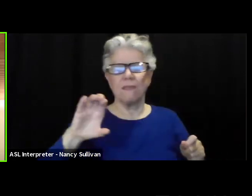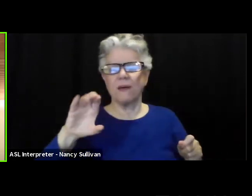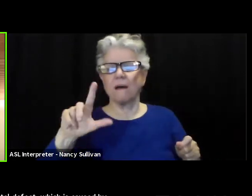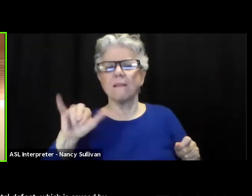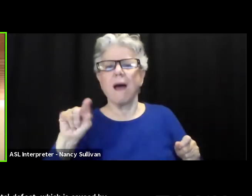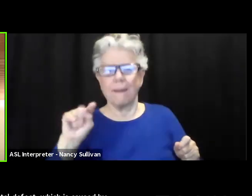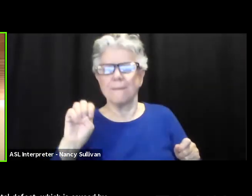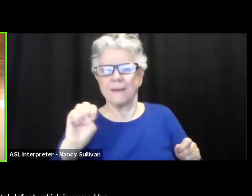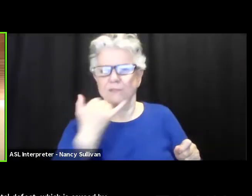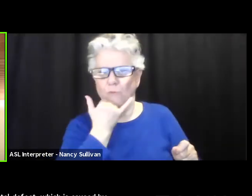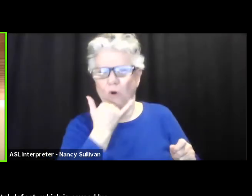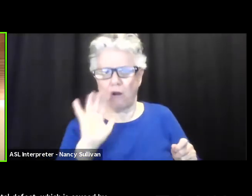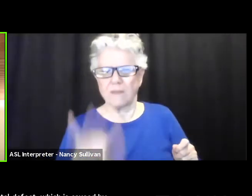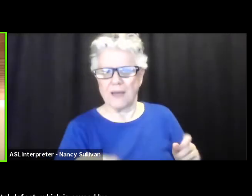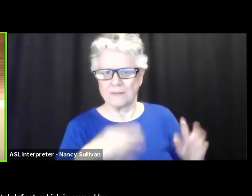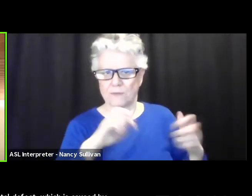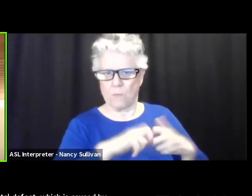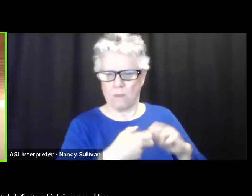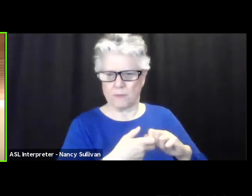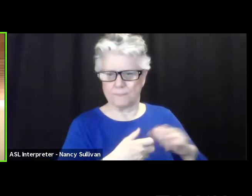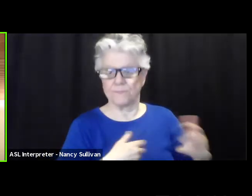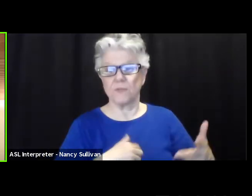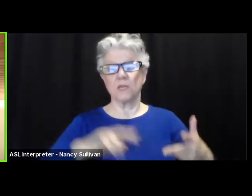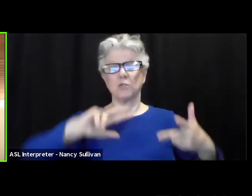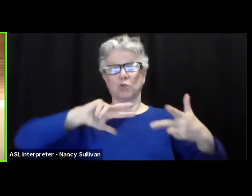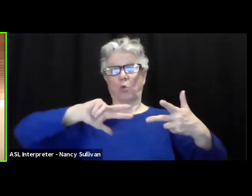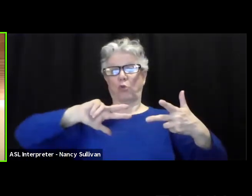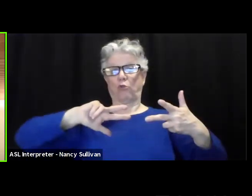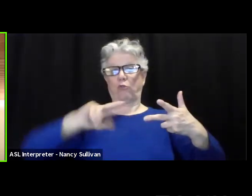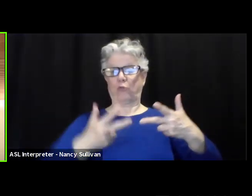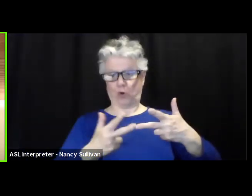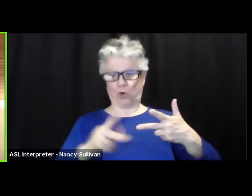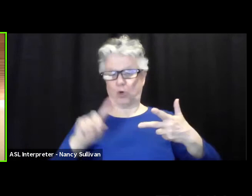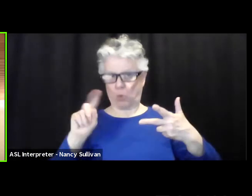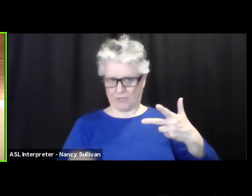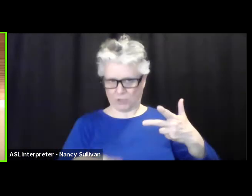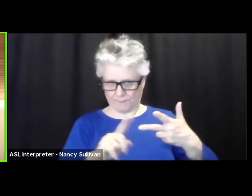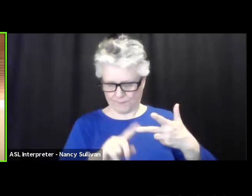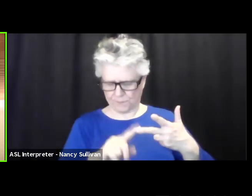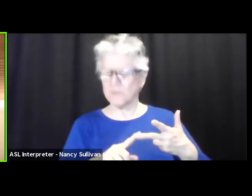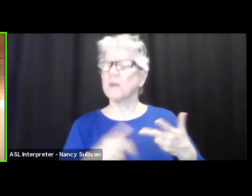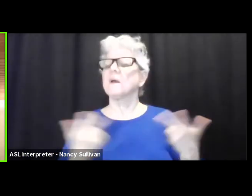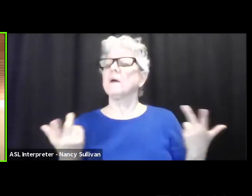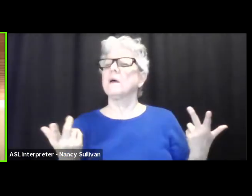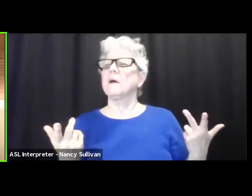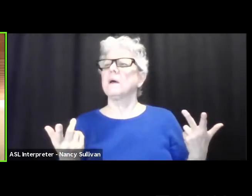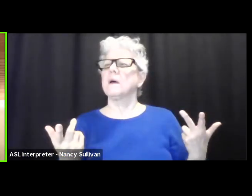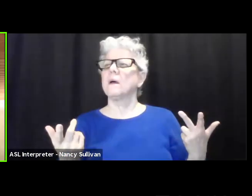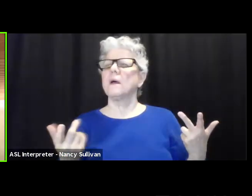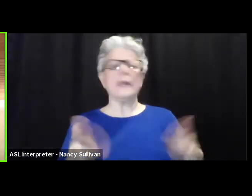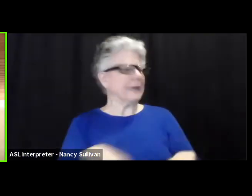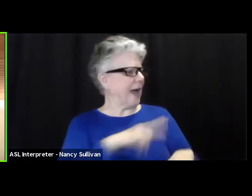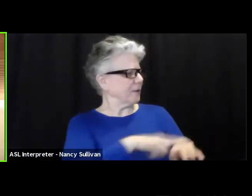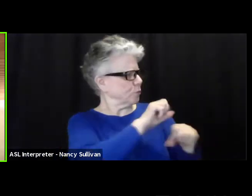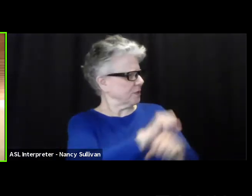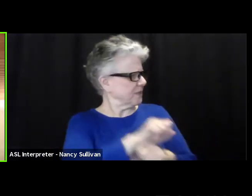So a third question about Aristotle: what exactly is wrong with the natural